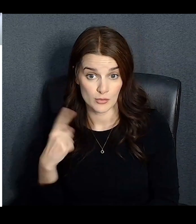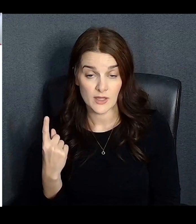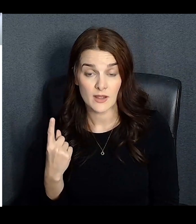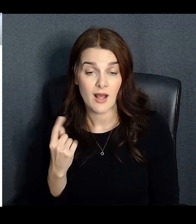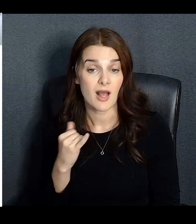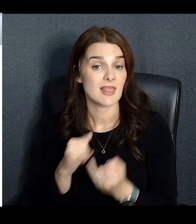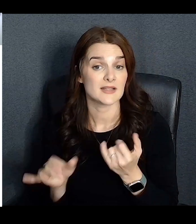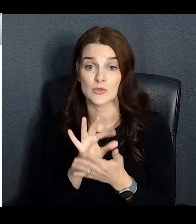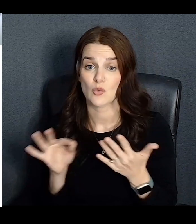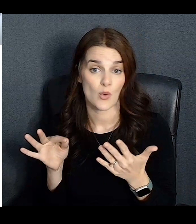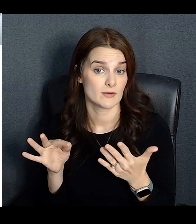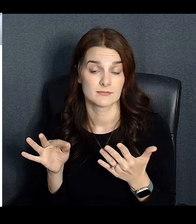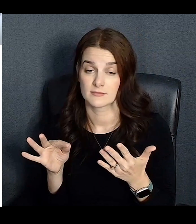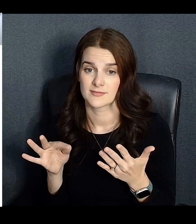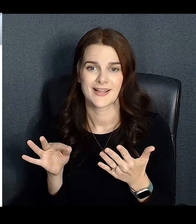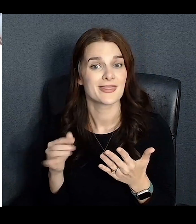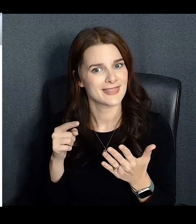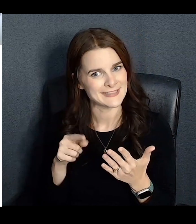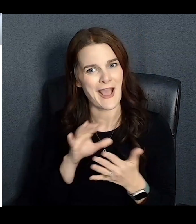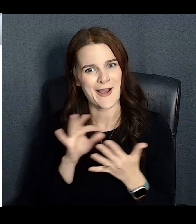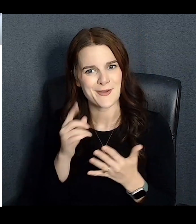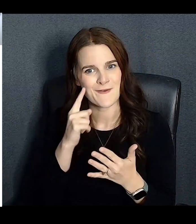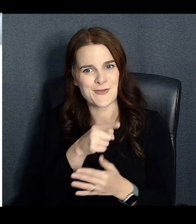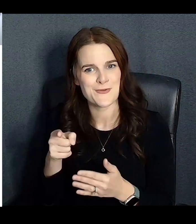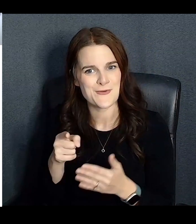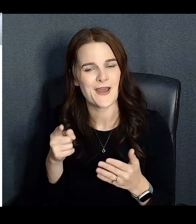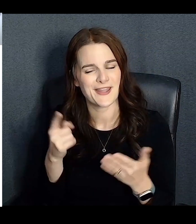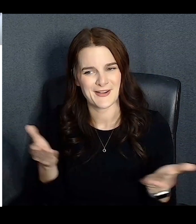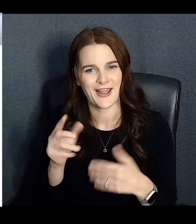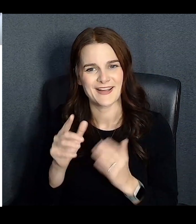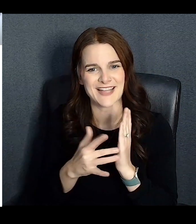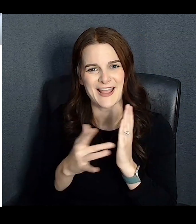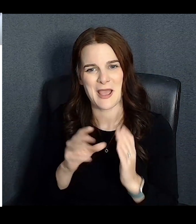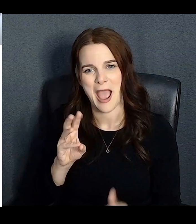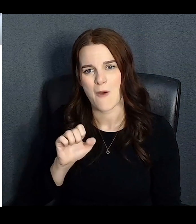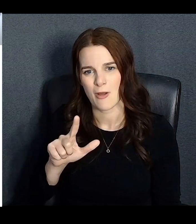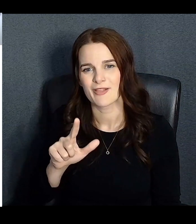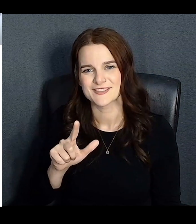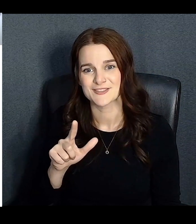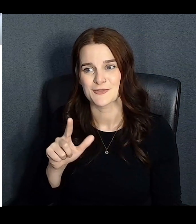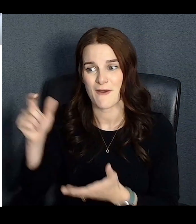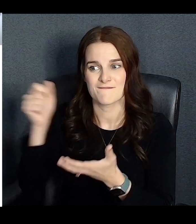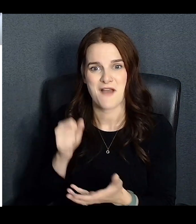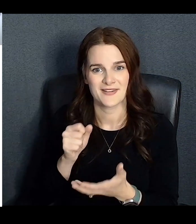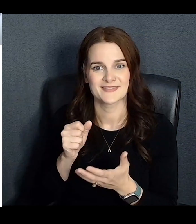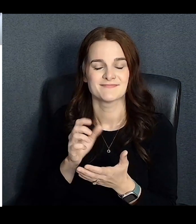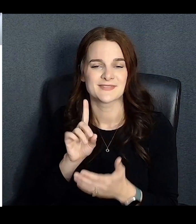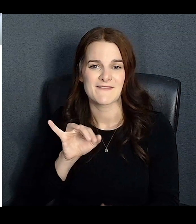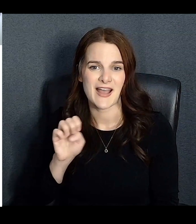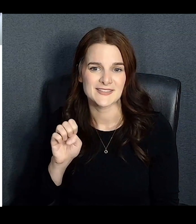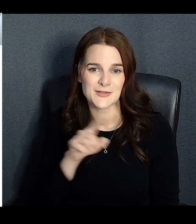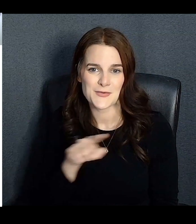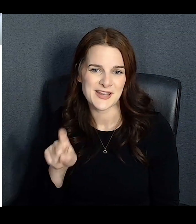one-time only last resort funding source, this is an option for you through Tech Owl to fund the device you need.